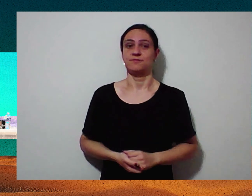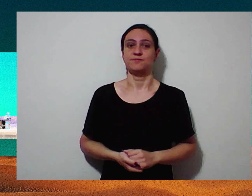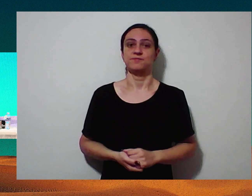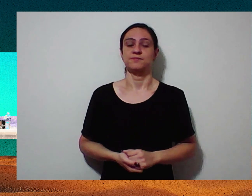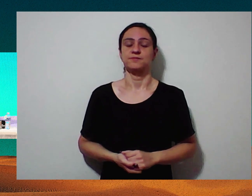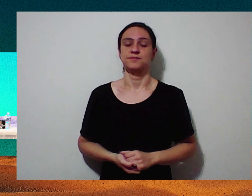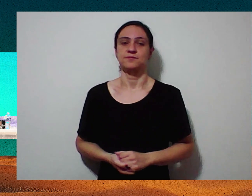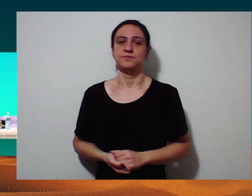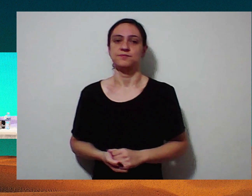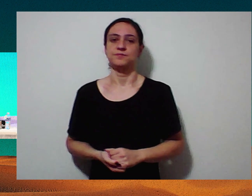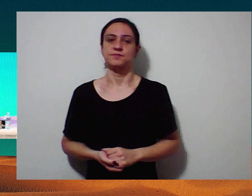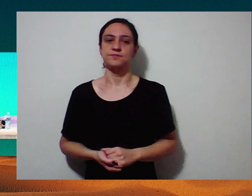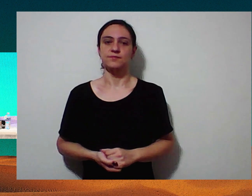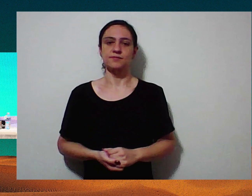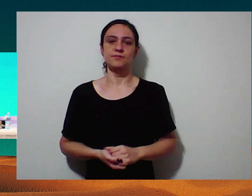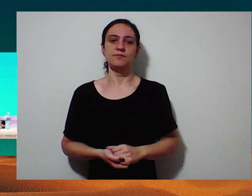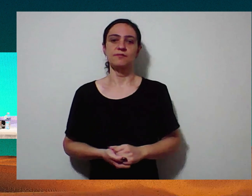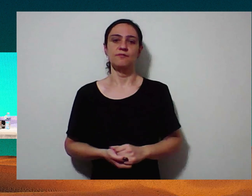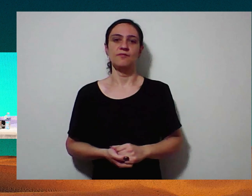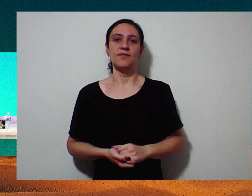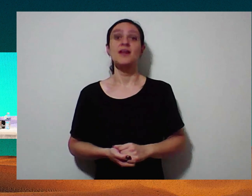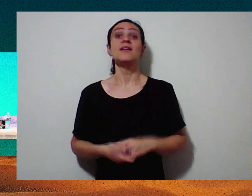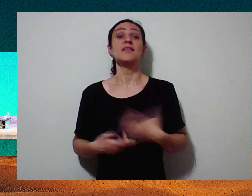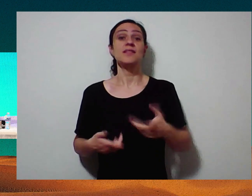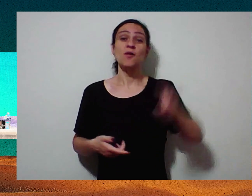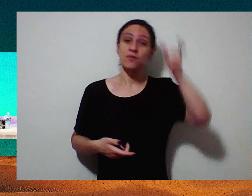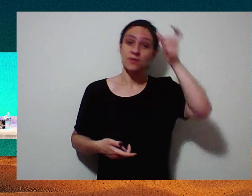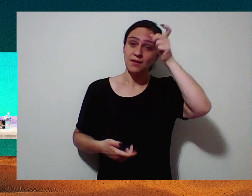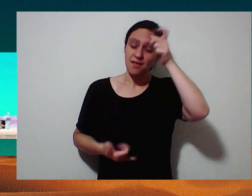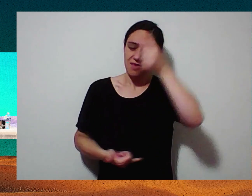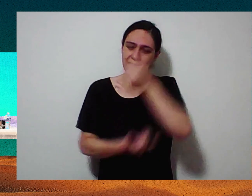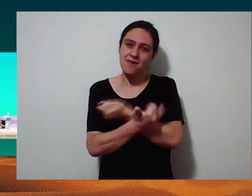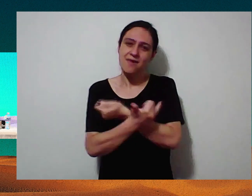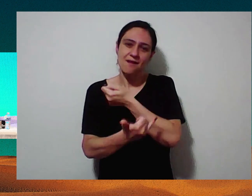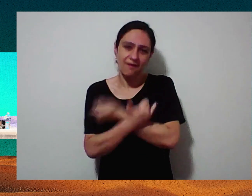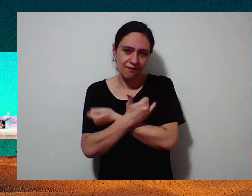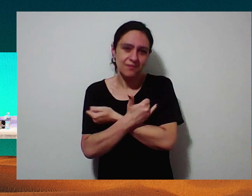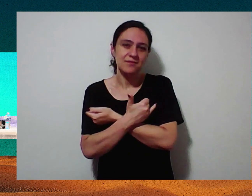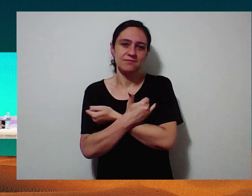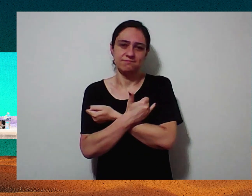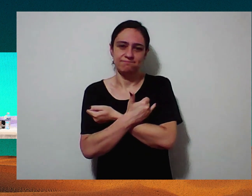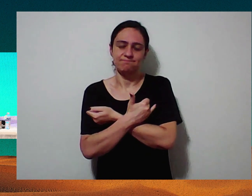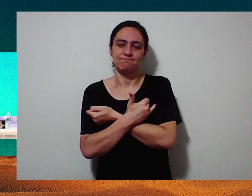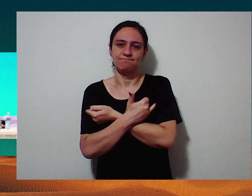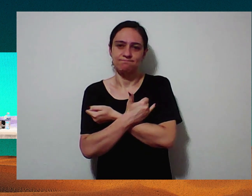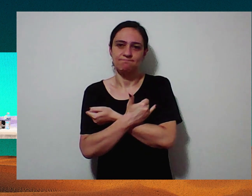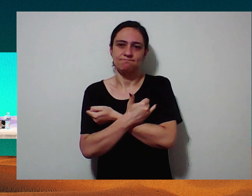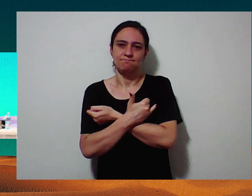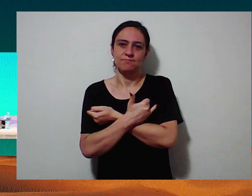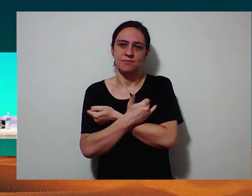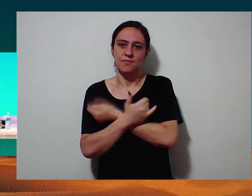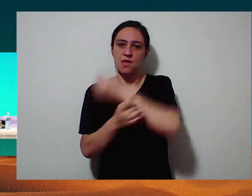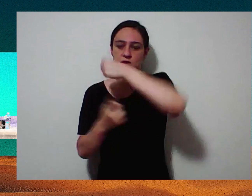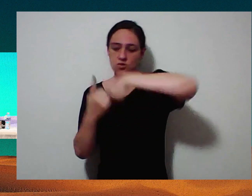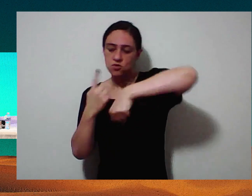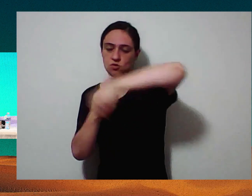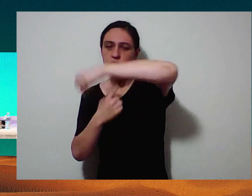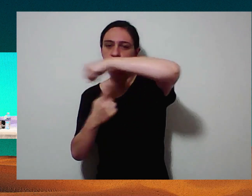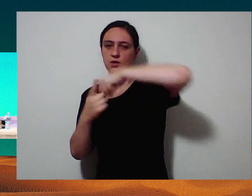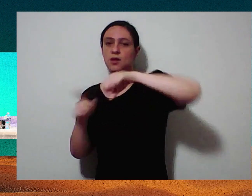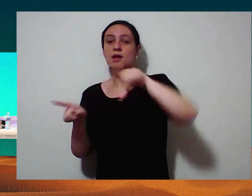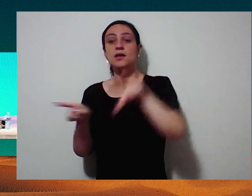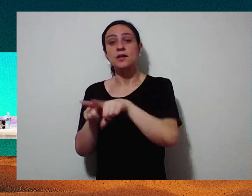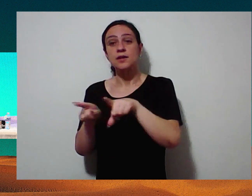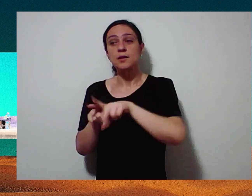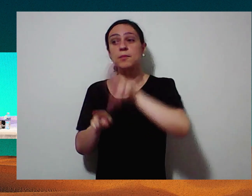E não só ele engana a sociedade humana com isso, And not only he deceives human society with that, ele usa o mesmo método na igreja. he